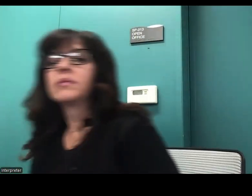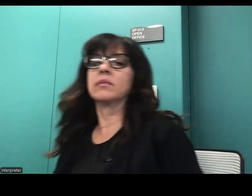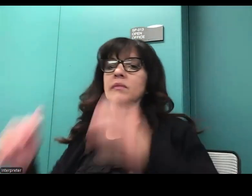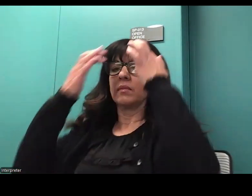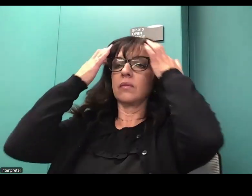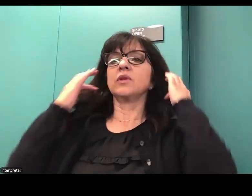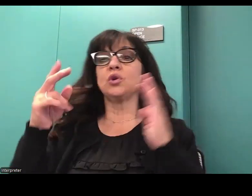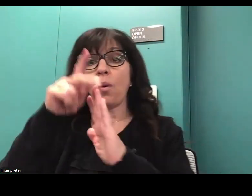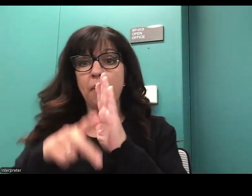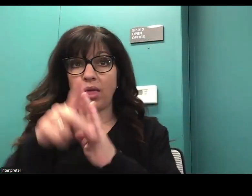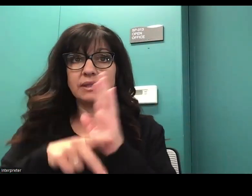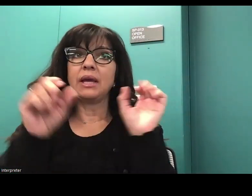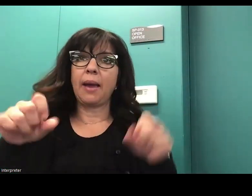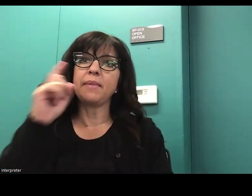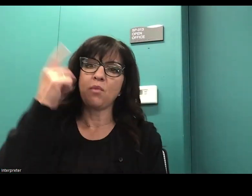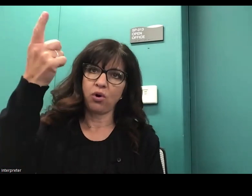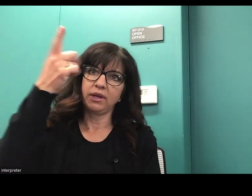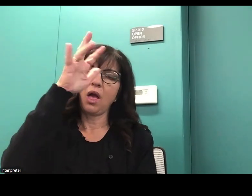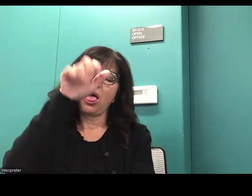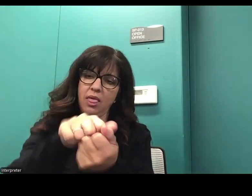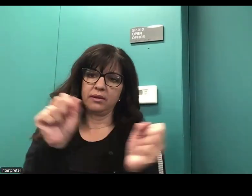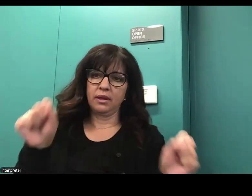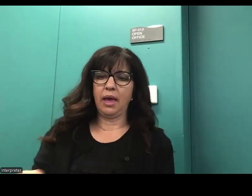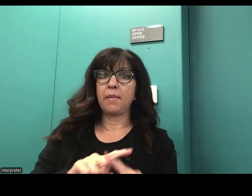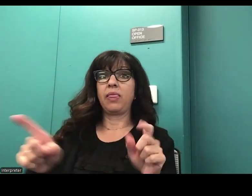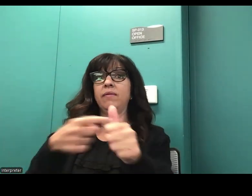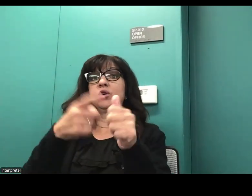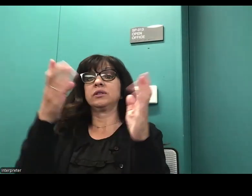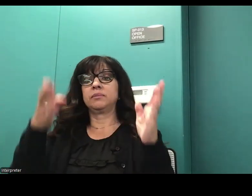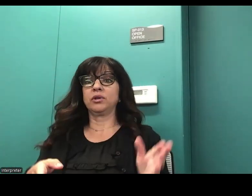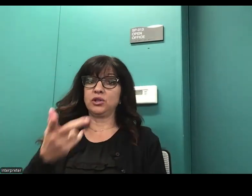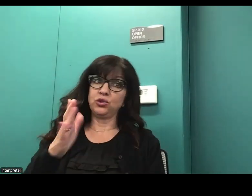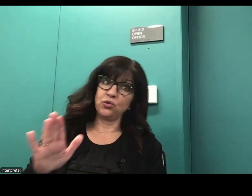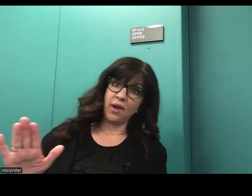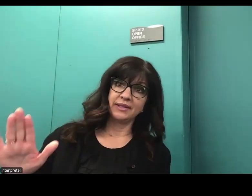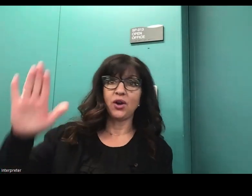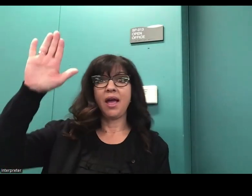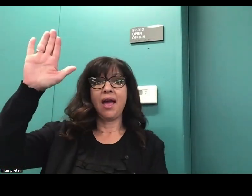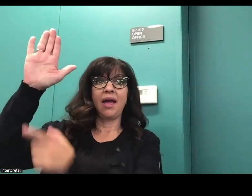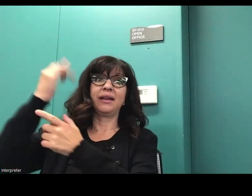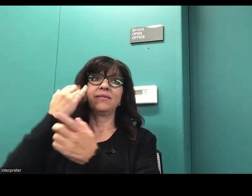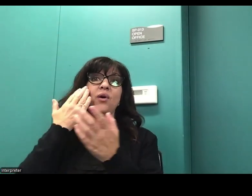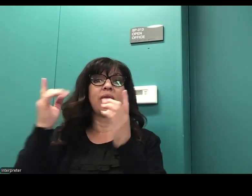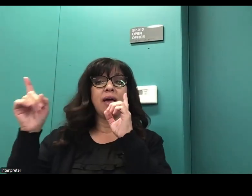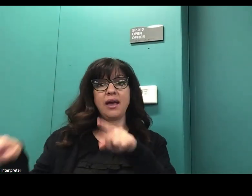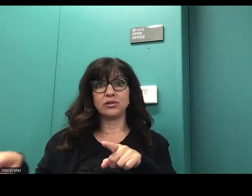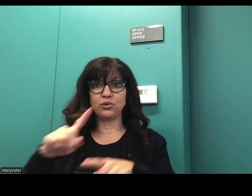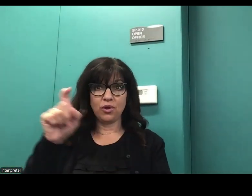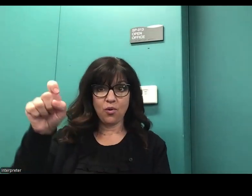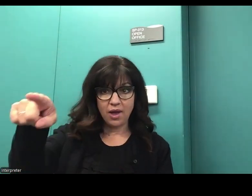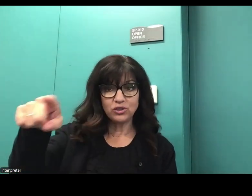And so the first person to raise their hand when they know the answer to the trivia,